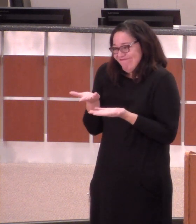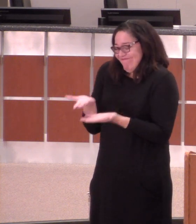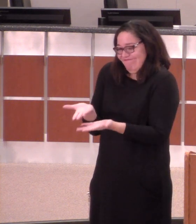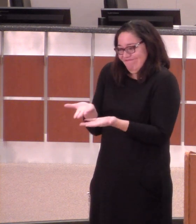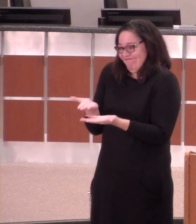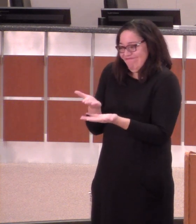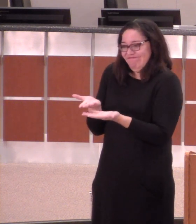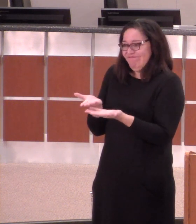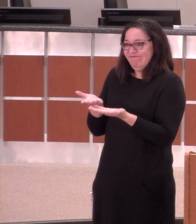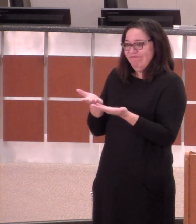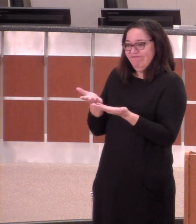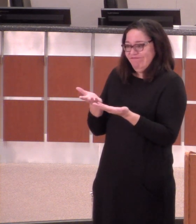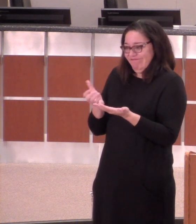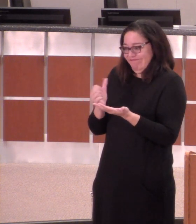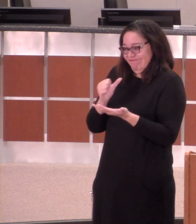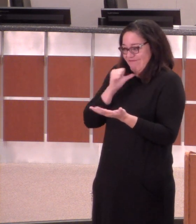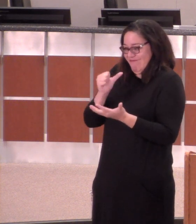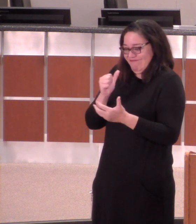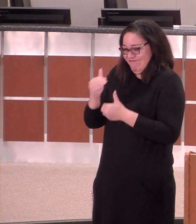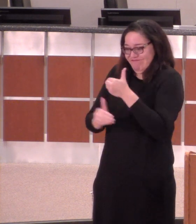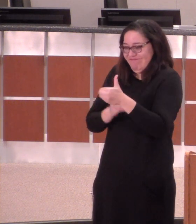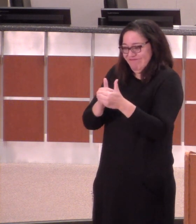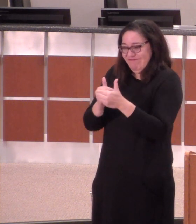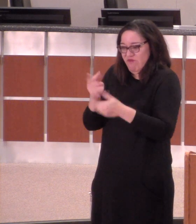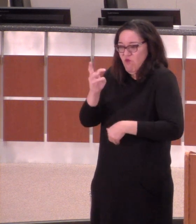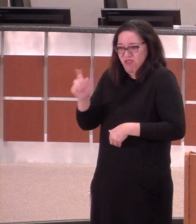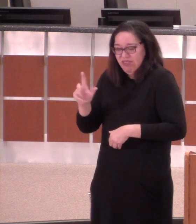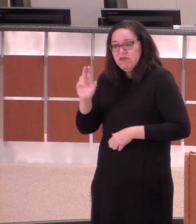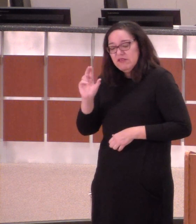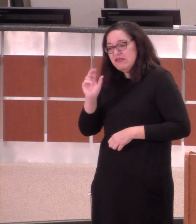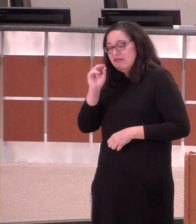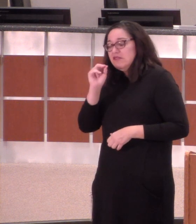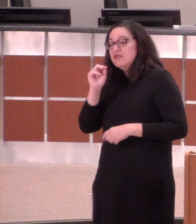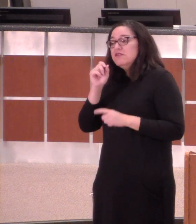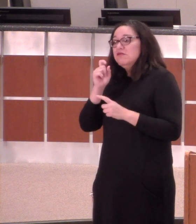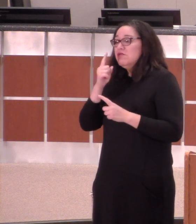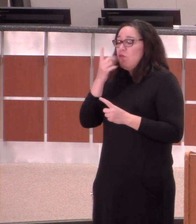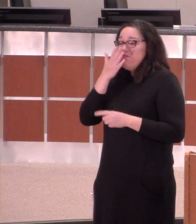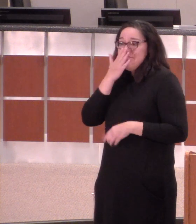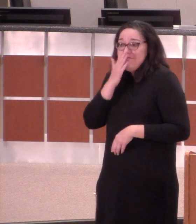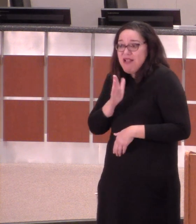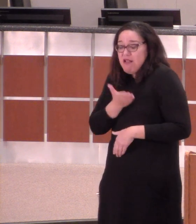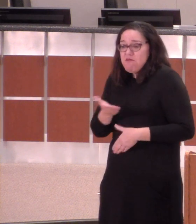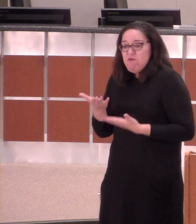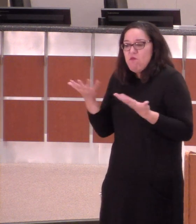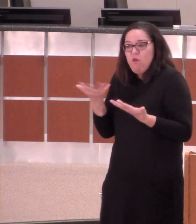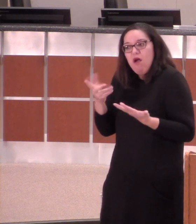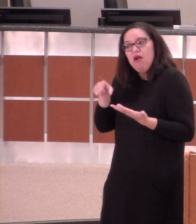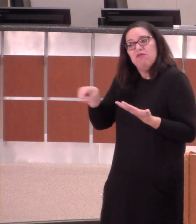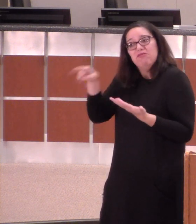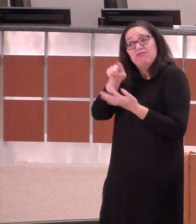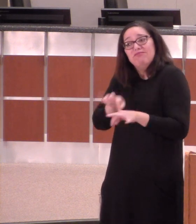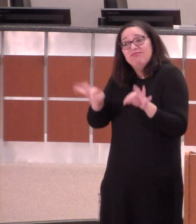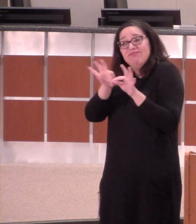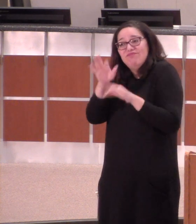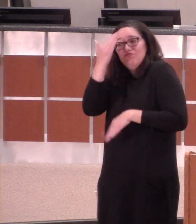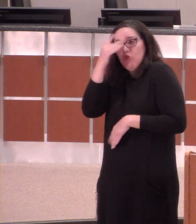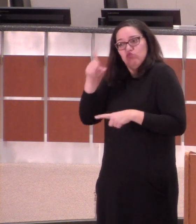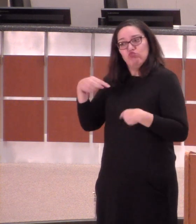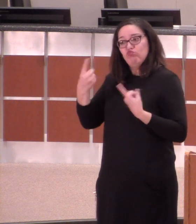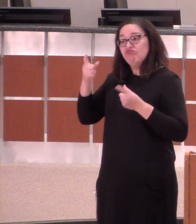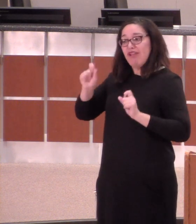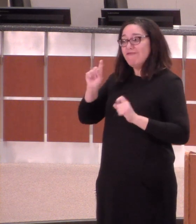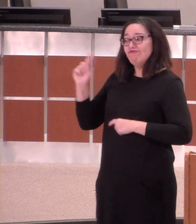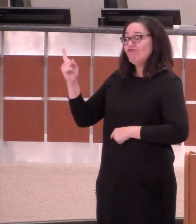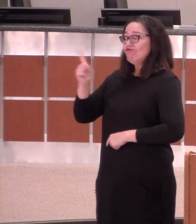it's not going well. The bad part about this, what the public really needs to know is, you can be walking around with it and not